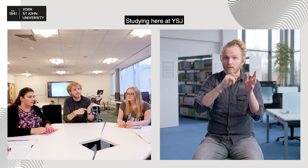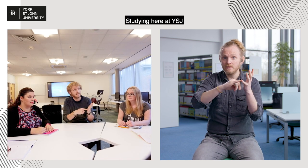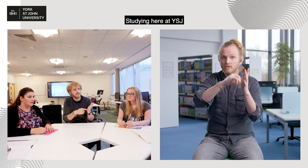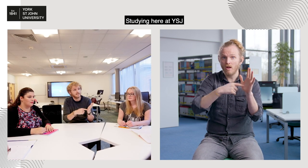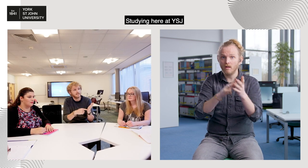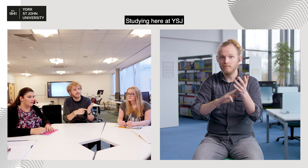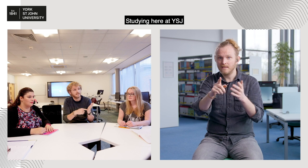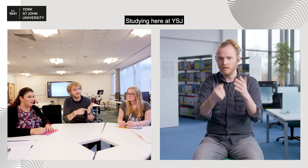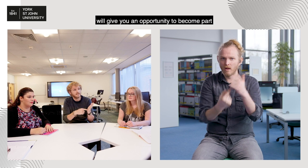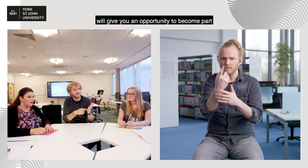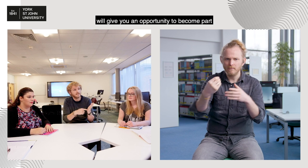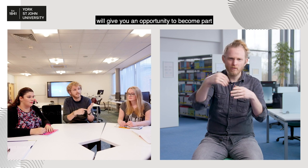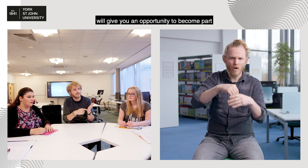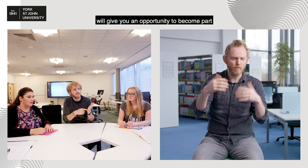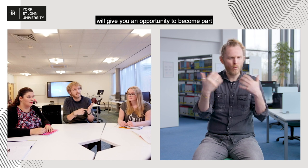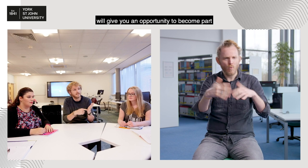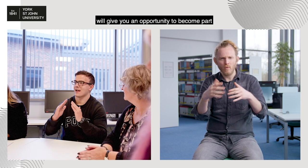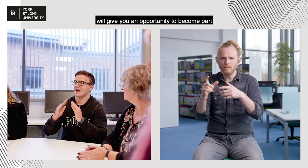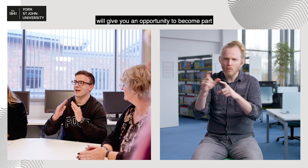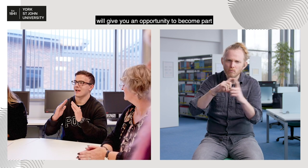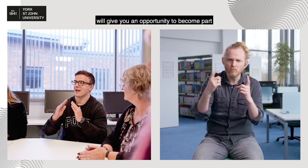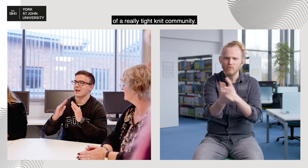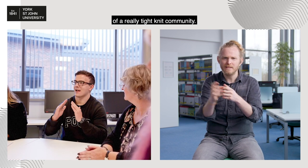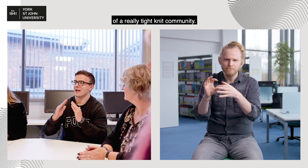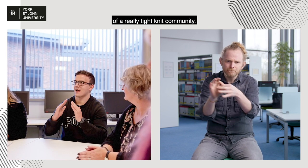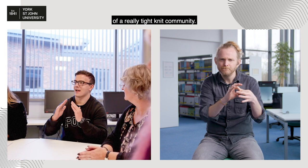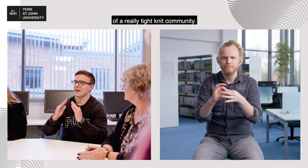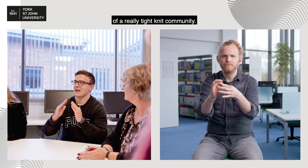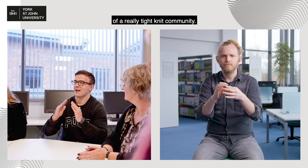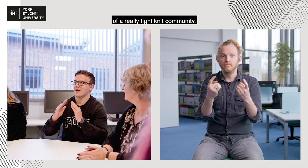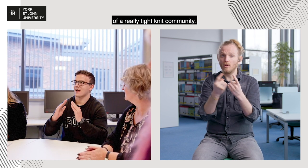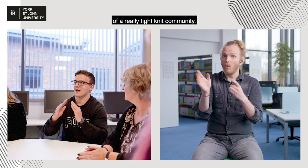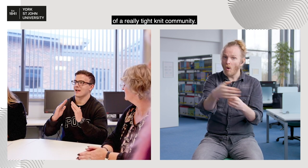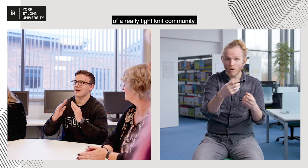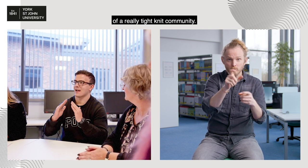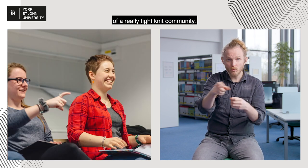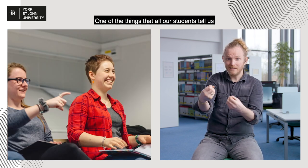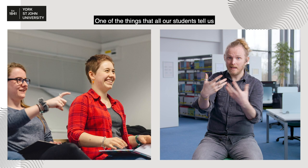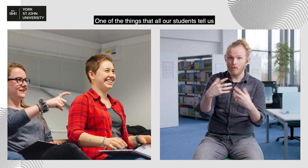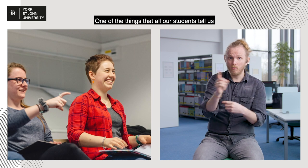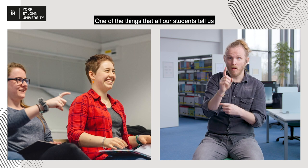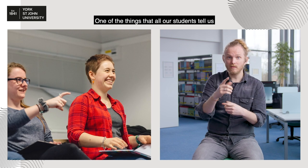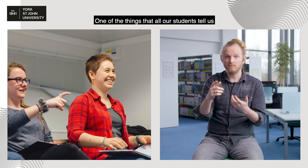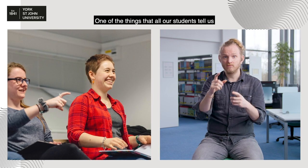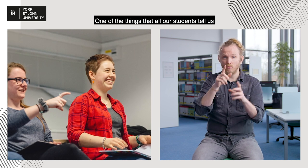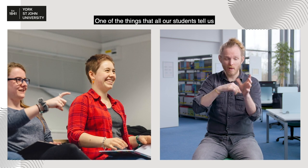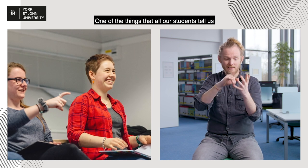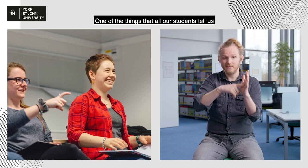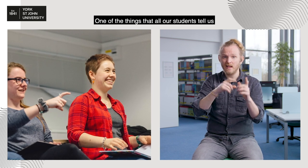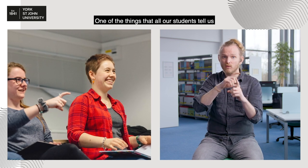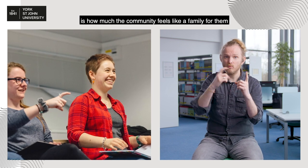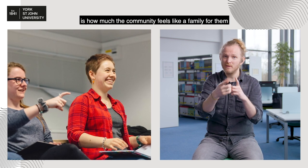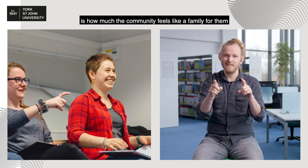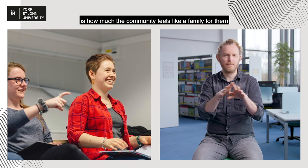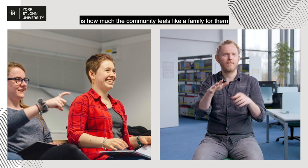Studying here at York St John will give you an opportunity to become part of a really tight-knit community. One of the things that all of our